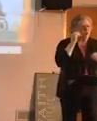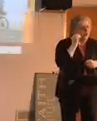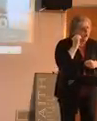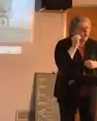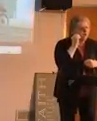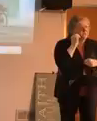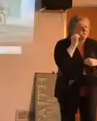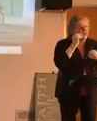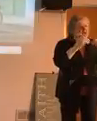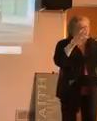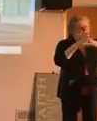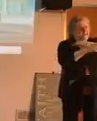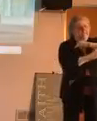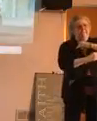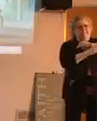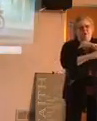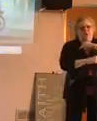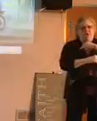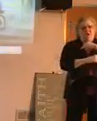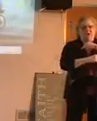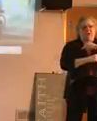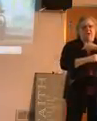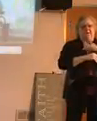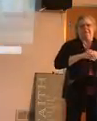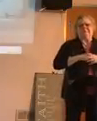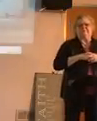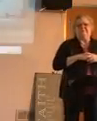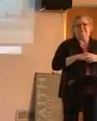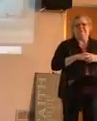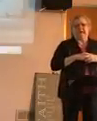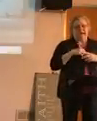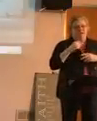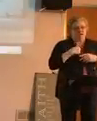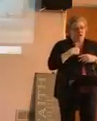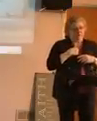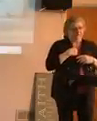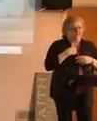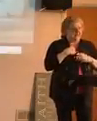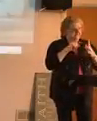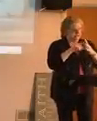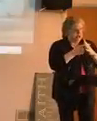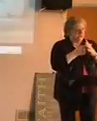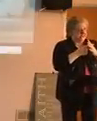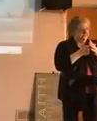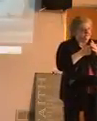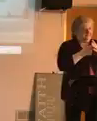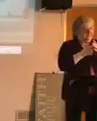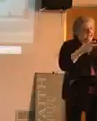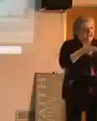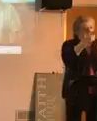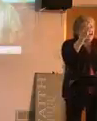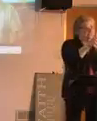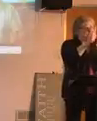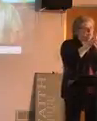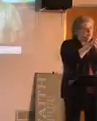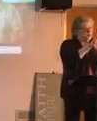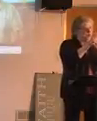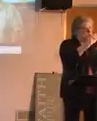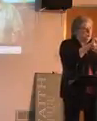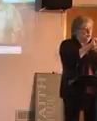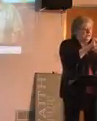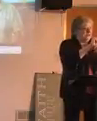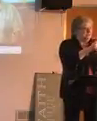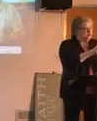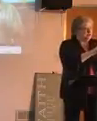really creates this perfect storm. So I got hired on at a high school here. Working in the schools